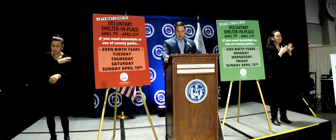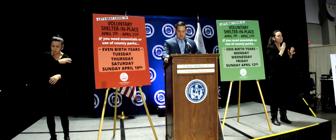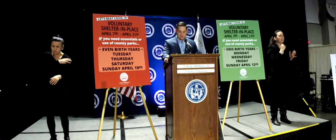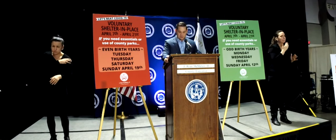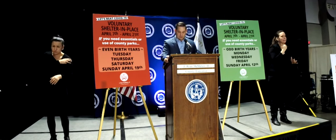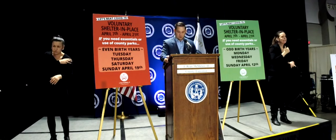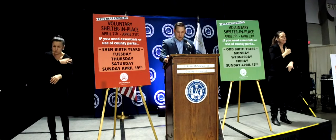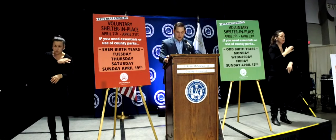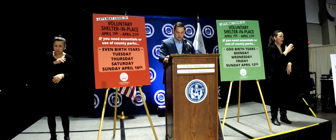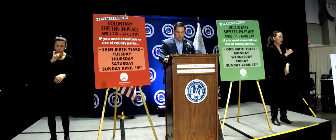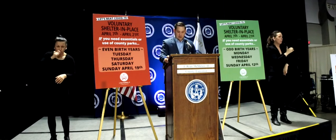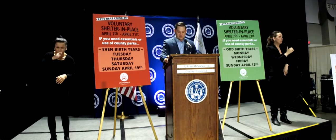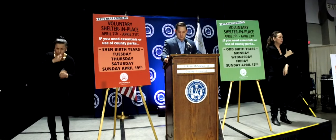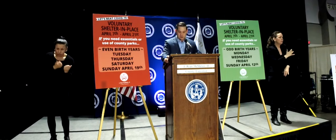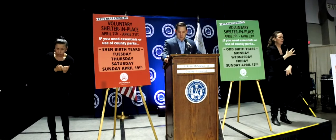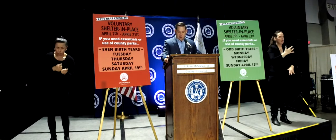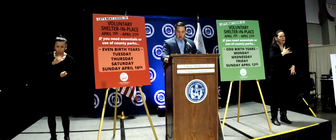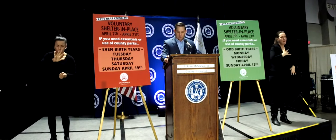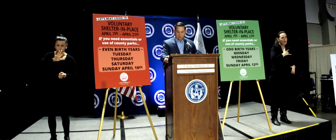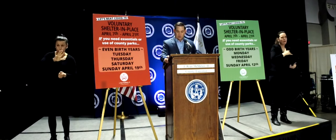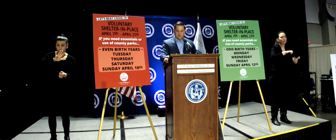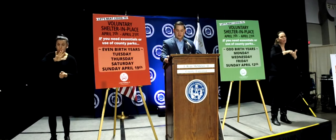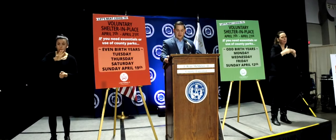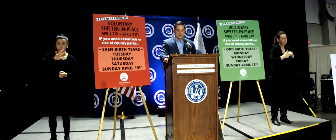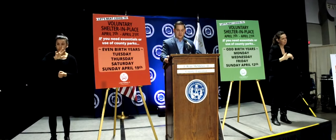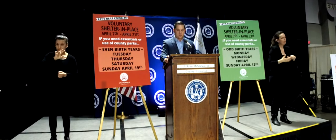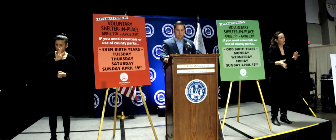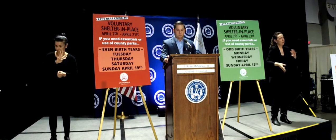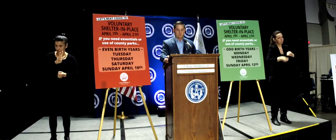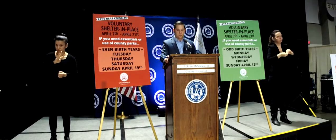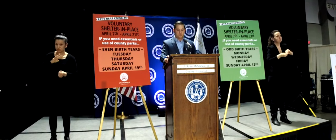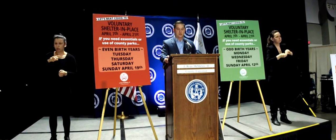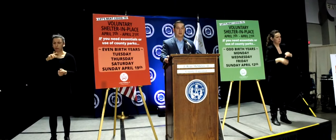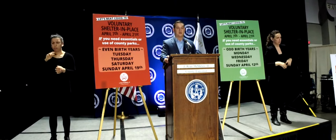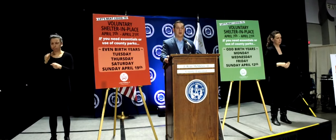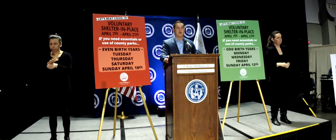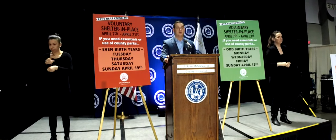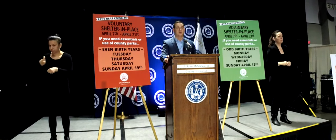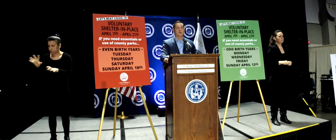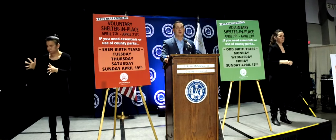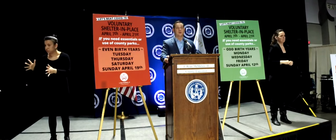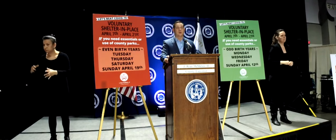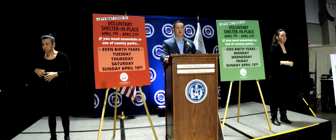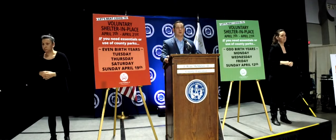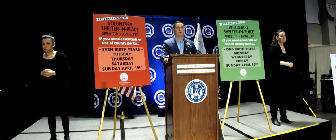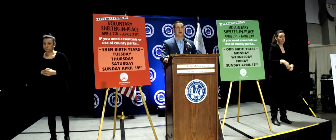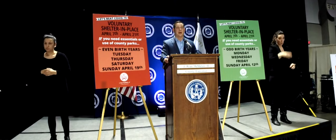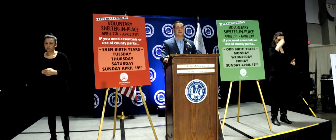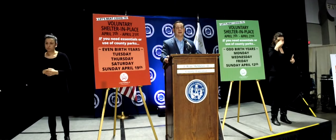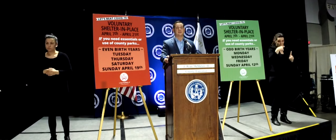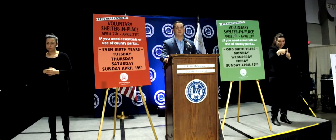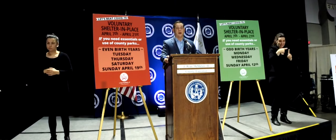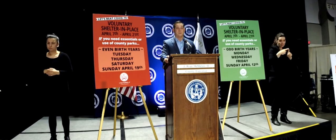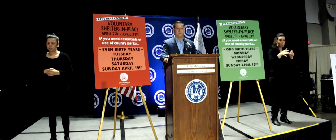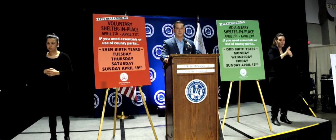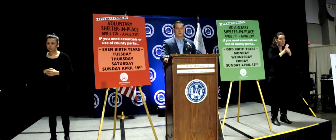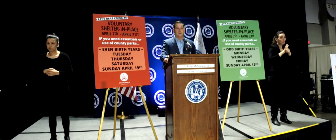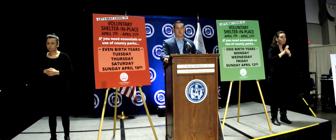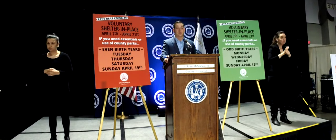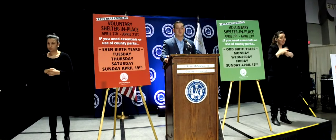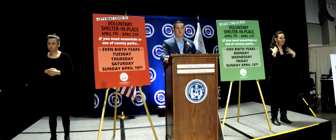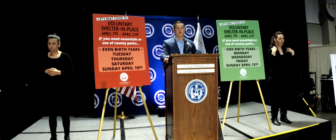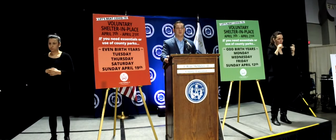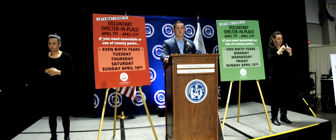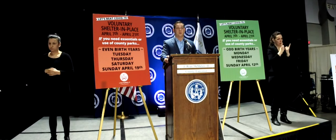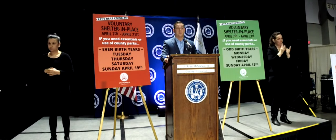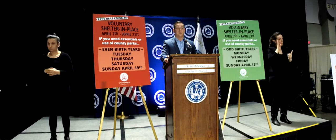Positive tests. After a positive test, our health department's going to contact you, check in on your health, look at what your direct contacts have been. You